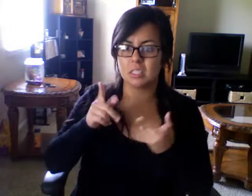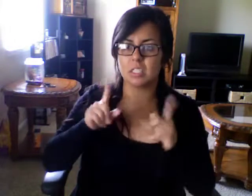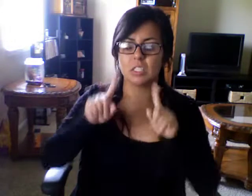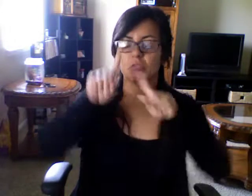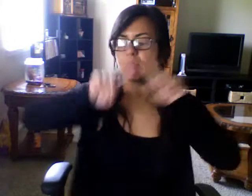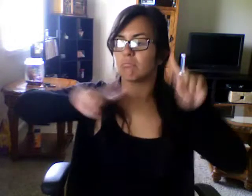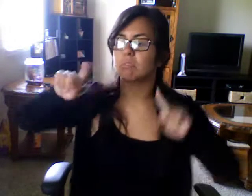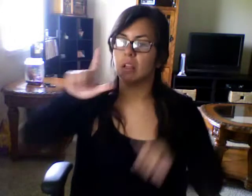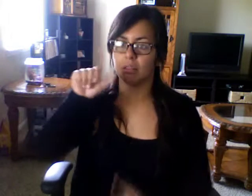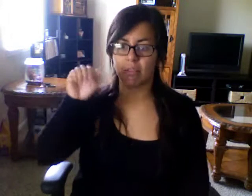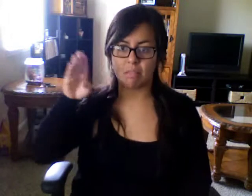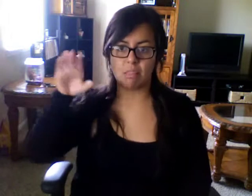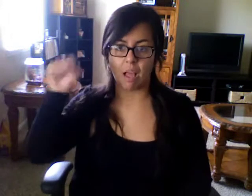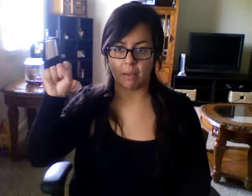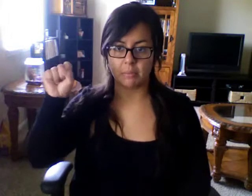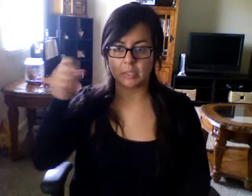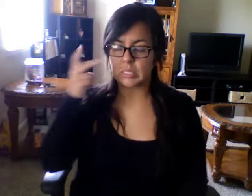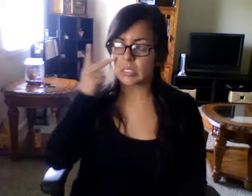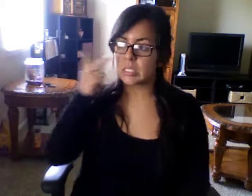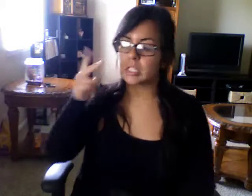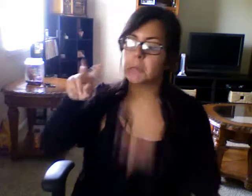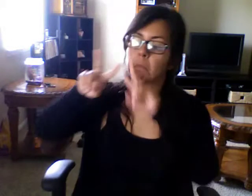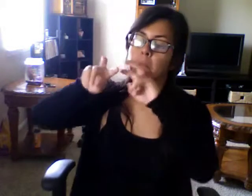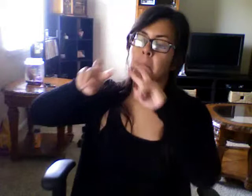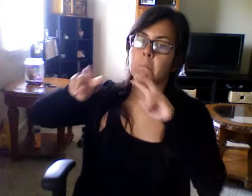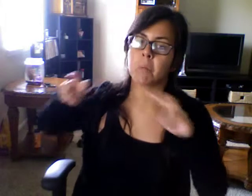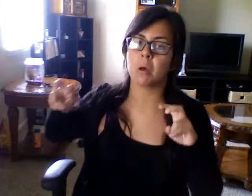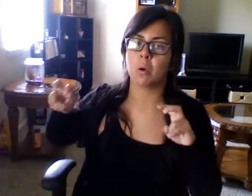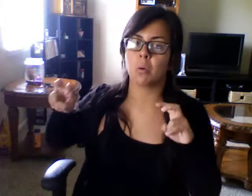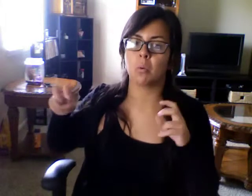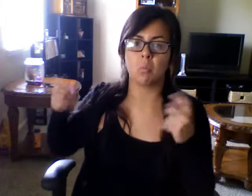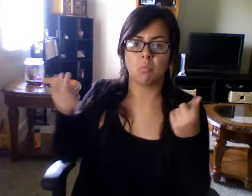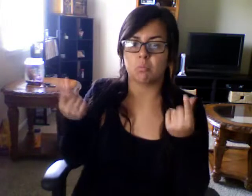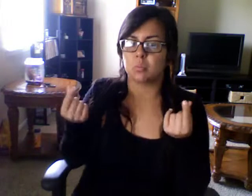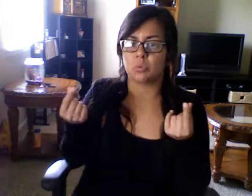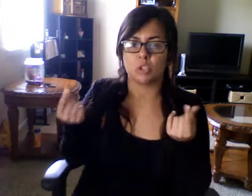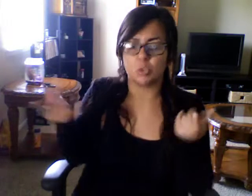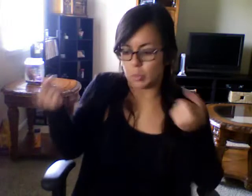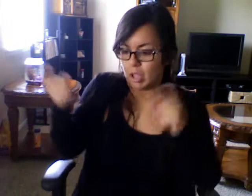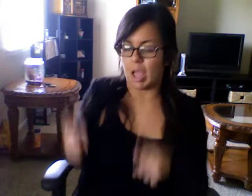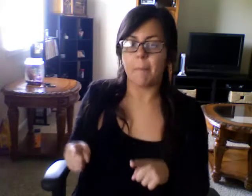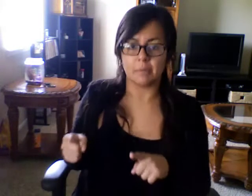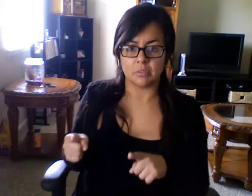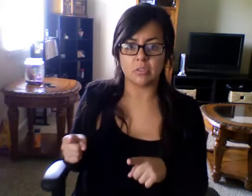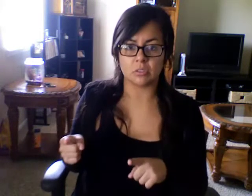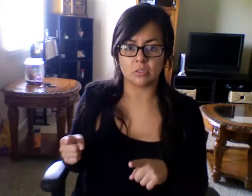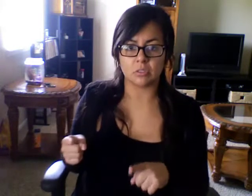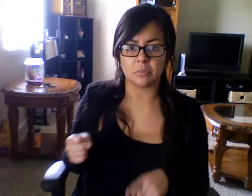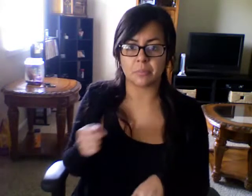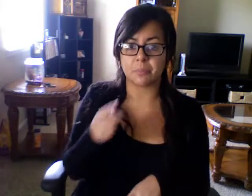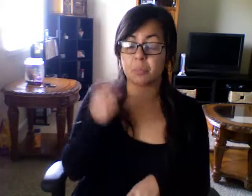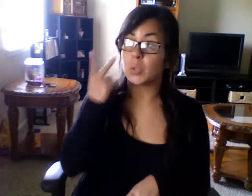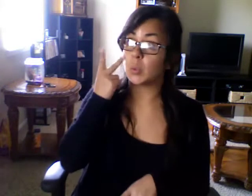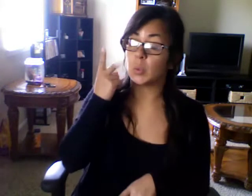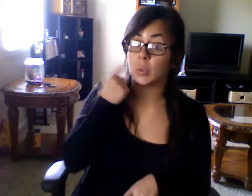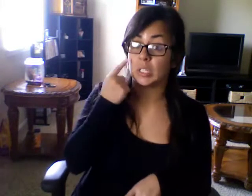shape complementarity, or hand in glove. Now, this is a very rare cancer, this BRD4 addicted cancer. And so we worked